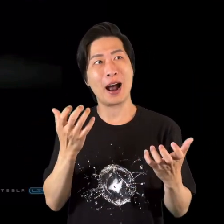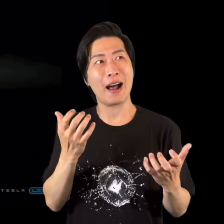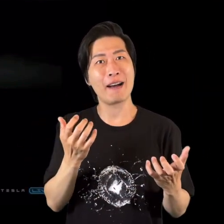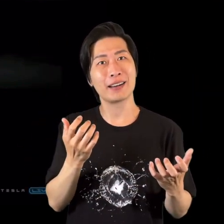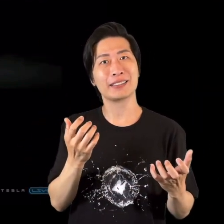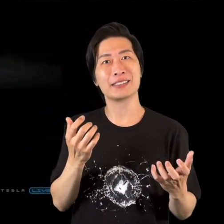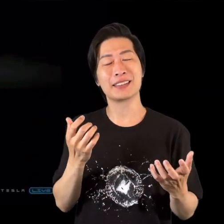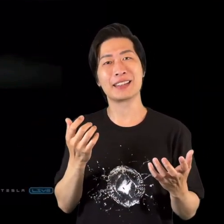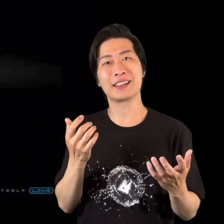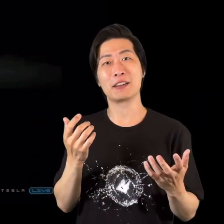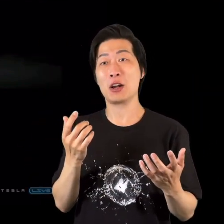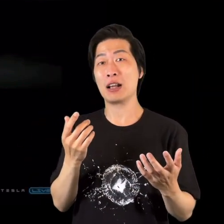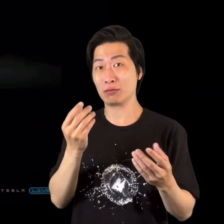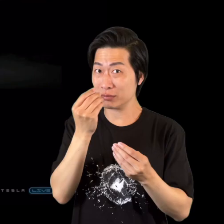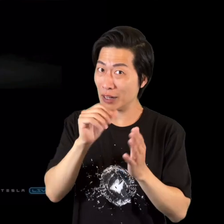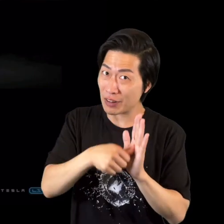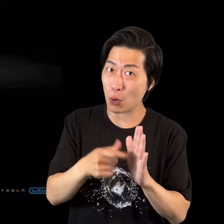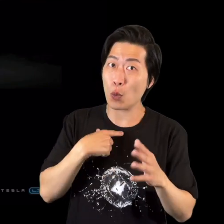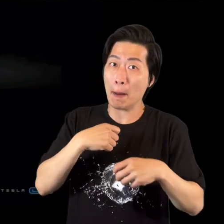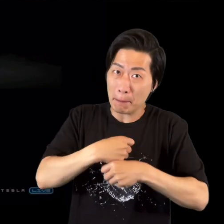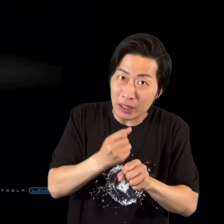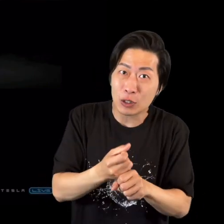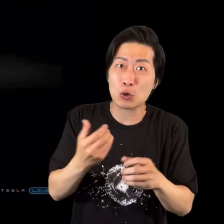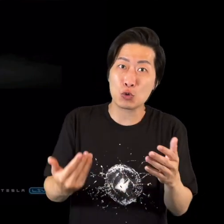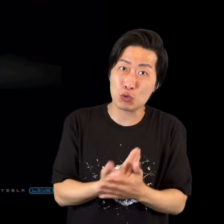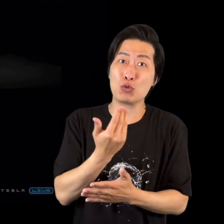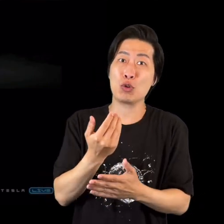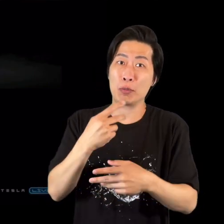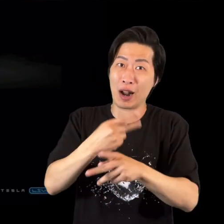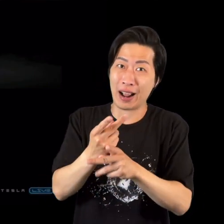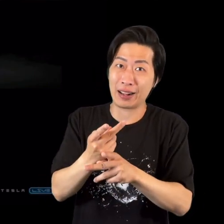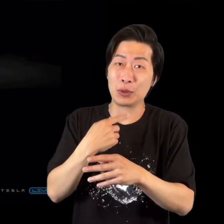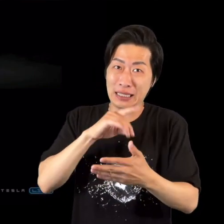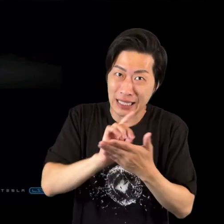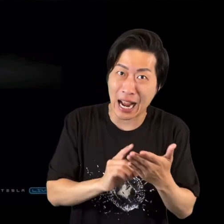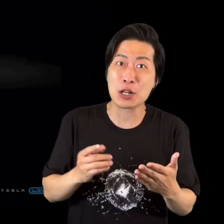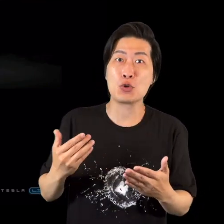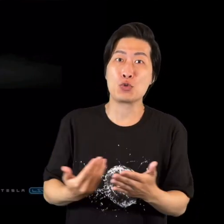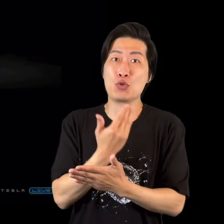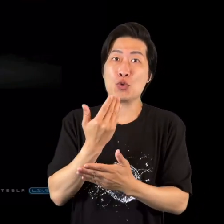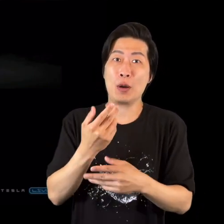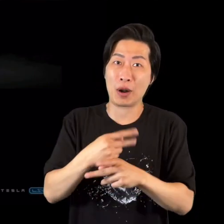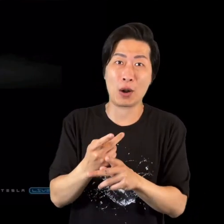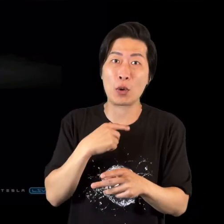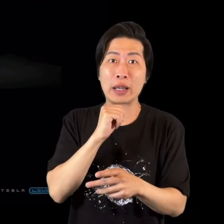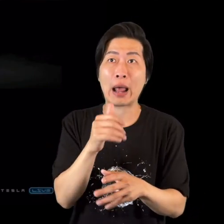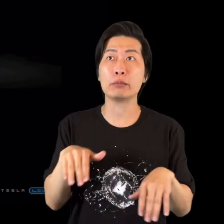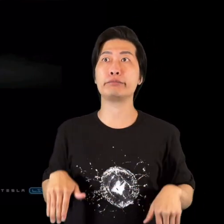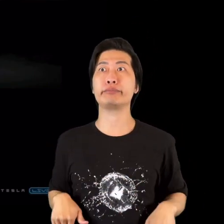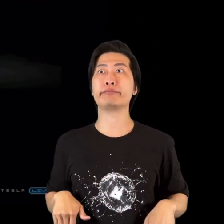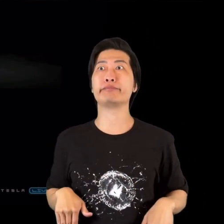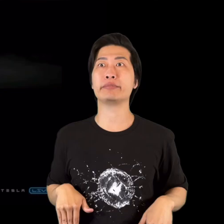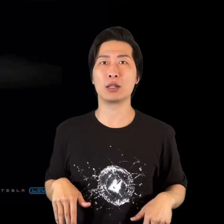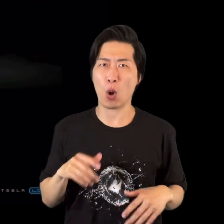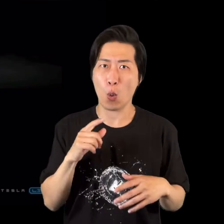that we are actually building a new product. We are actually designing a new product. We're not sitting on our hands here.